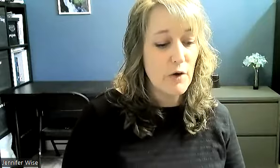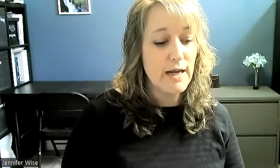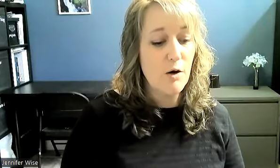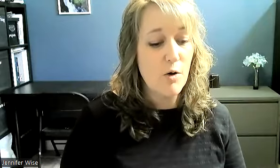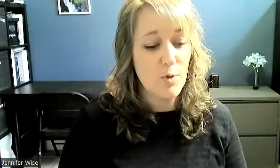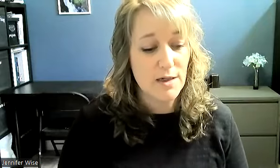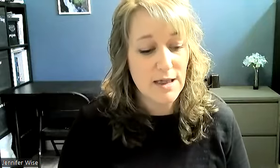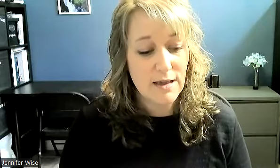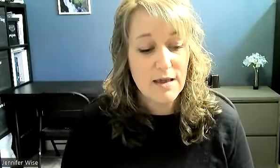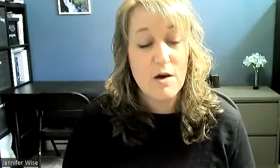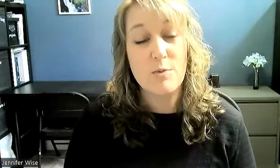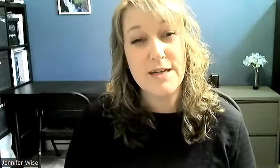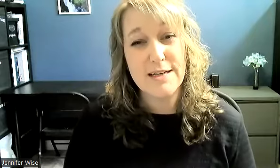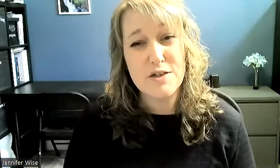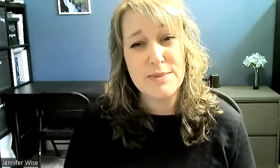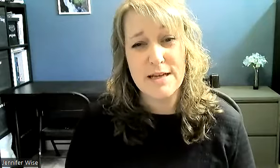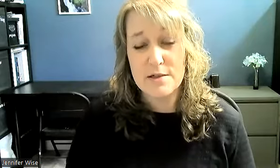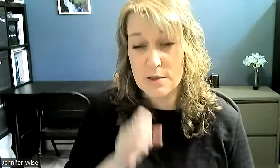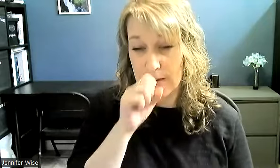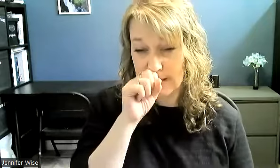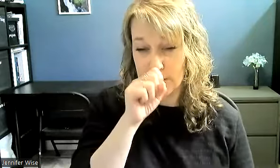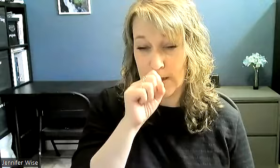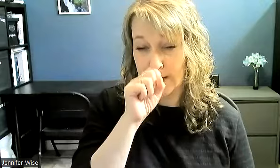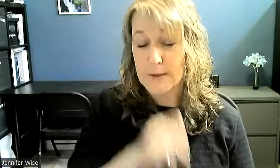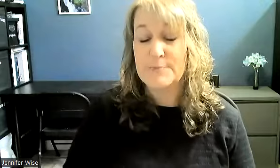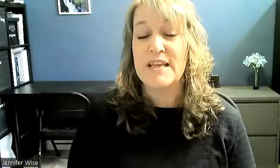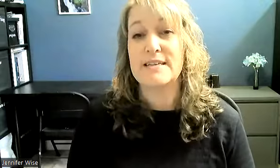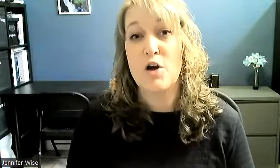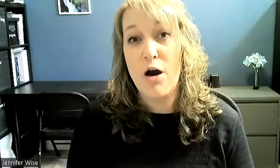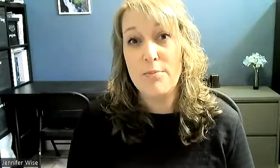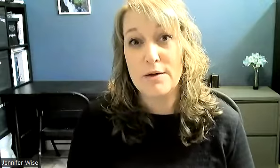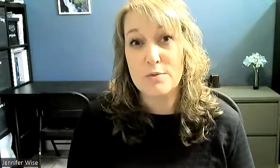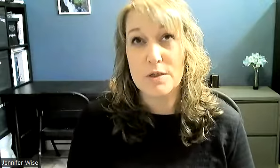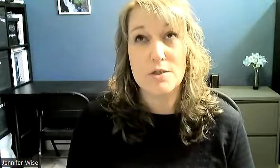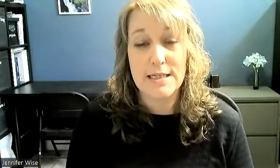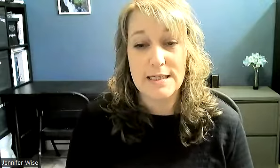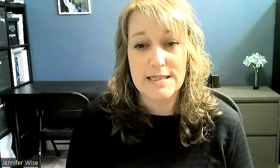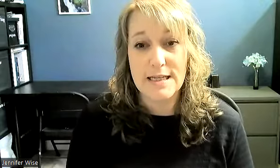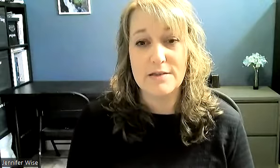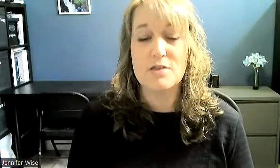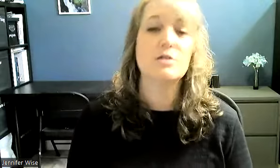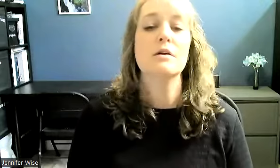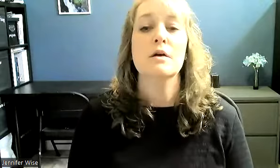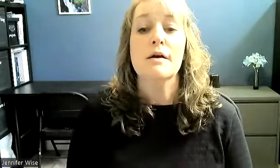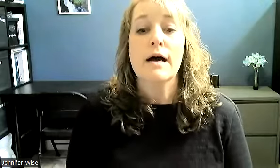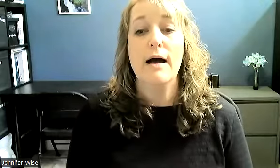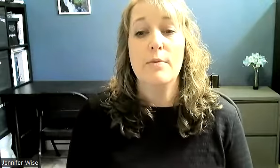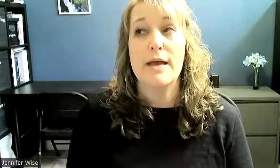right, homework. Homework can actually be signed 2 ways as well. It's a compound word, just like it is in English. And there